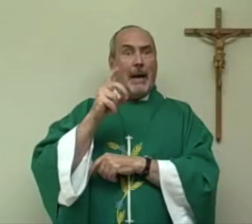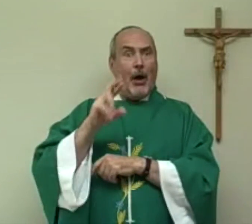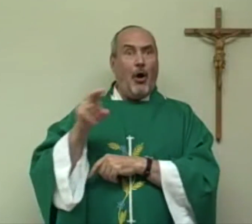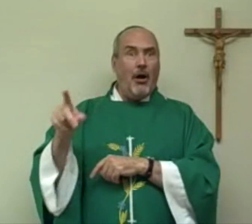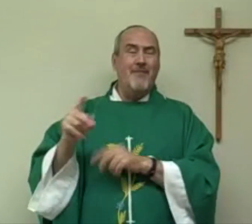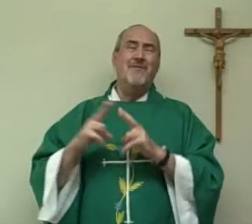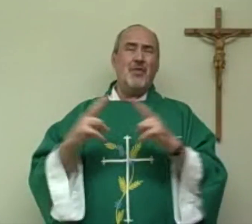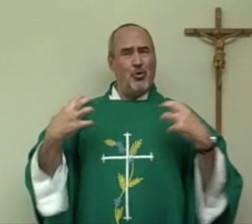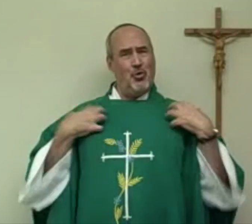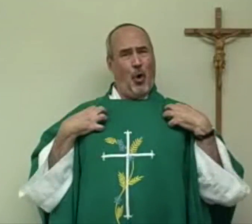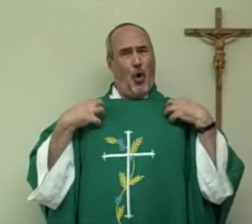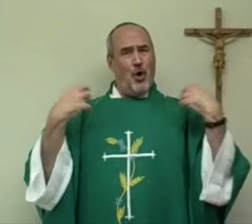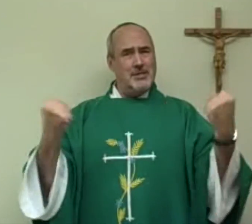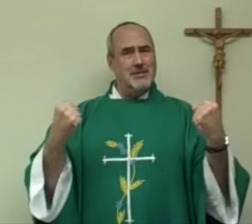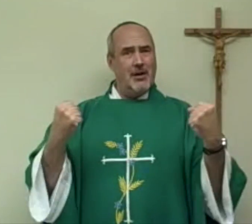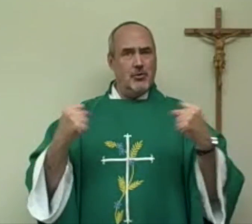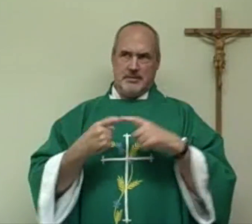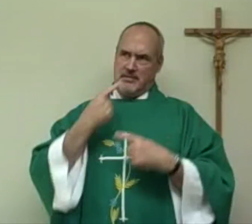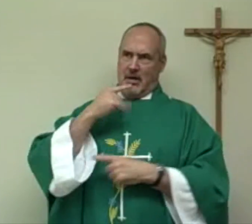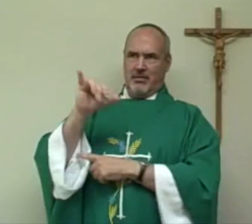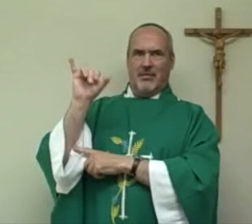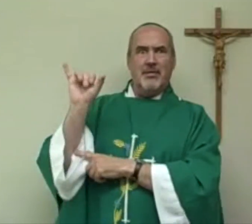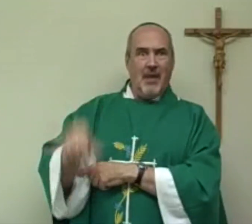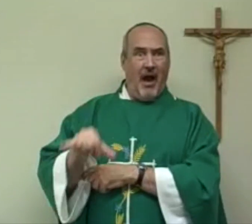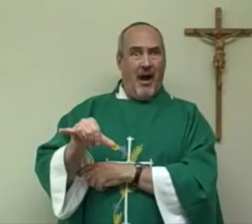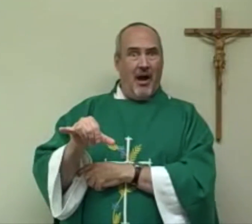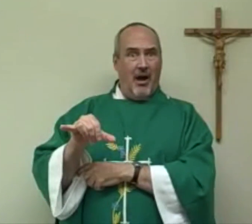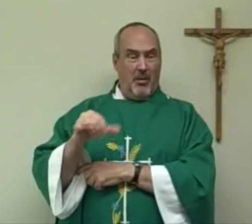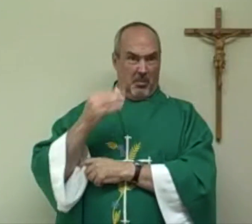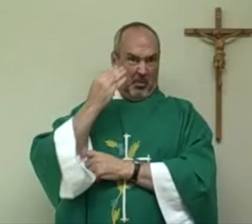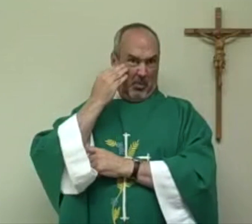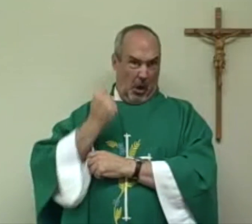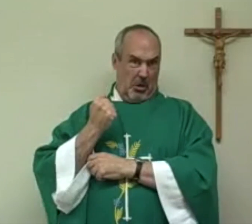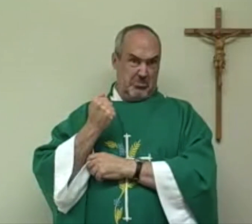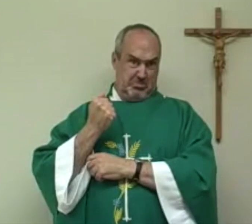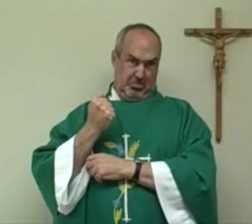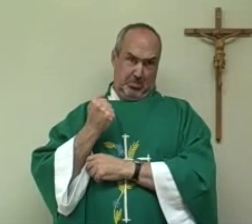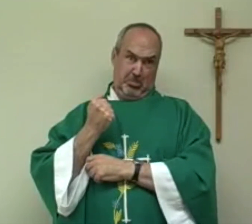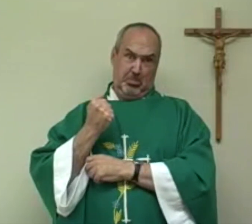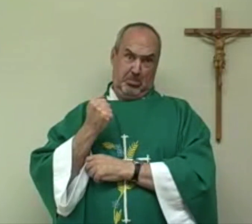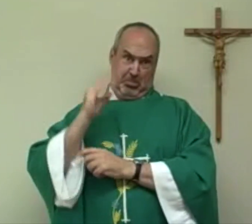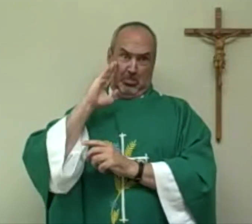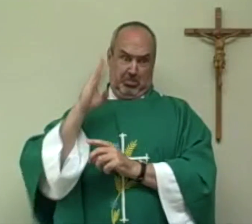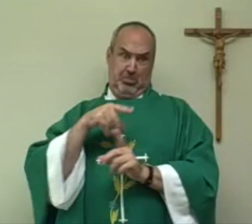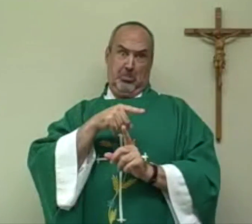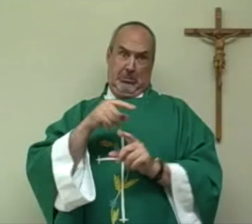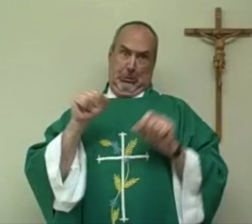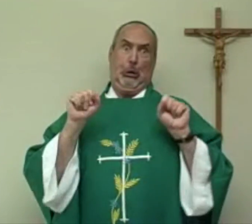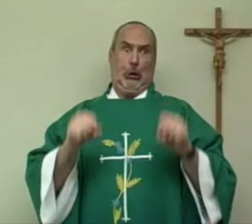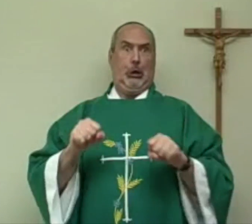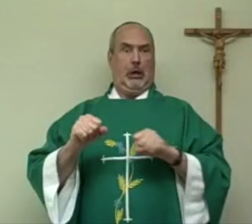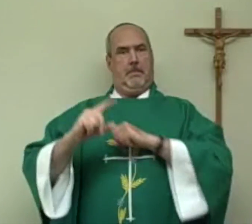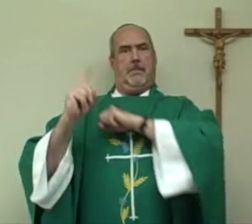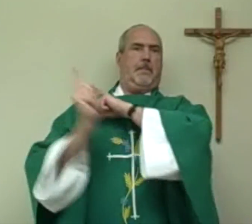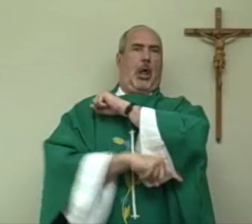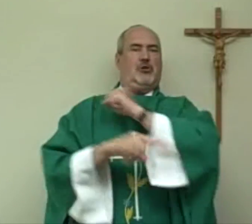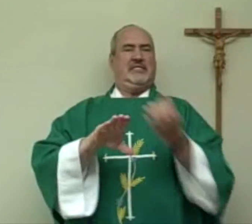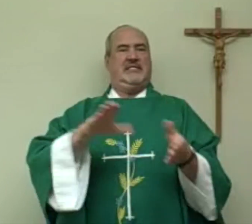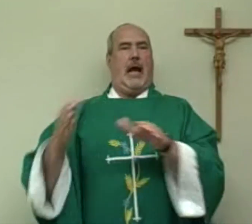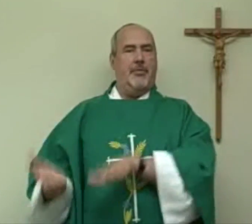vlog. That Peter was so courageous in saying what he said, because